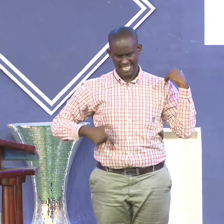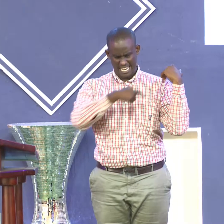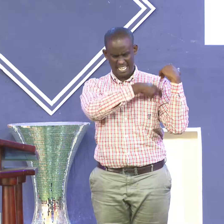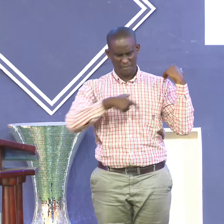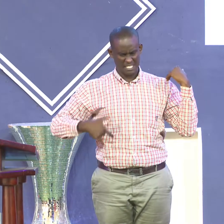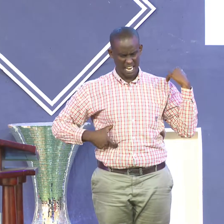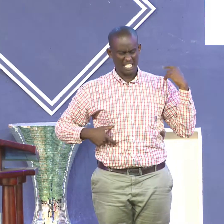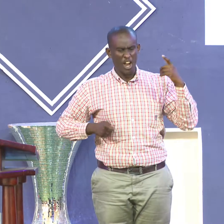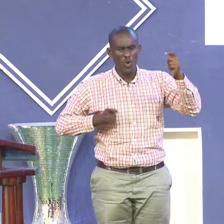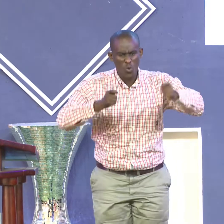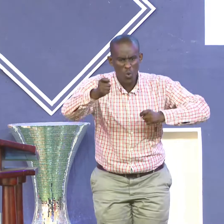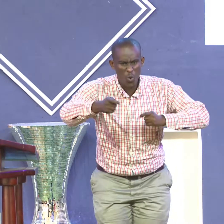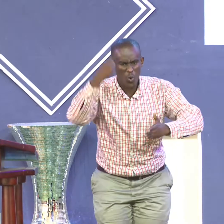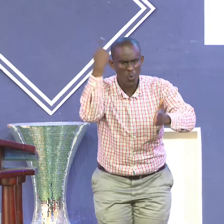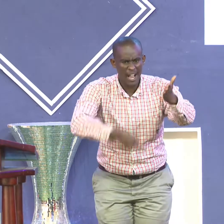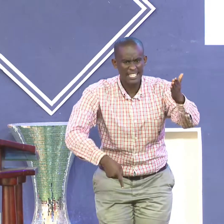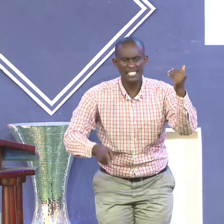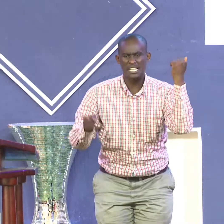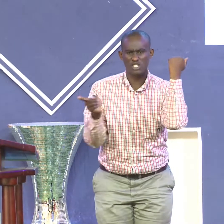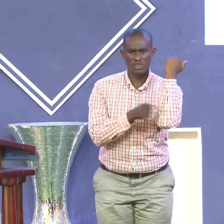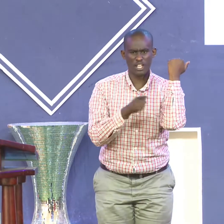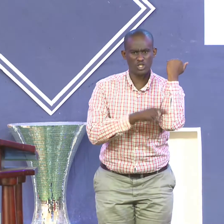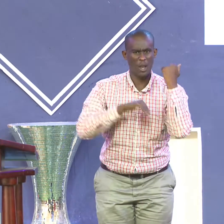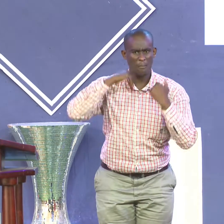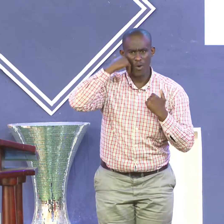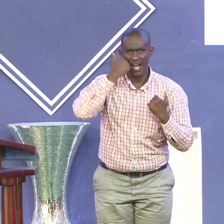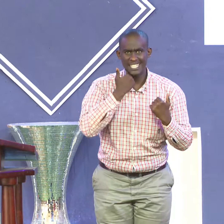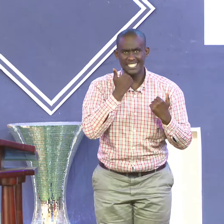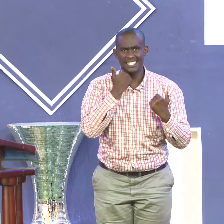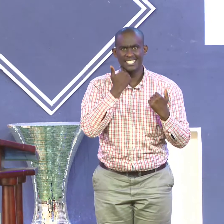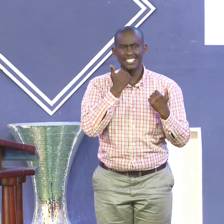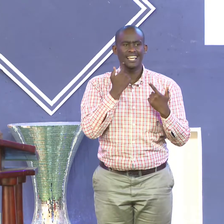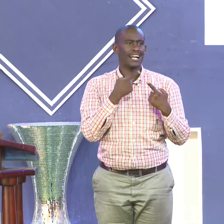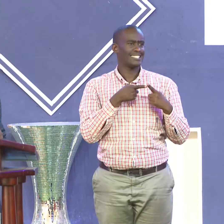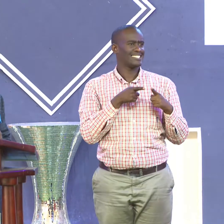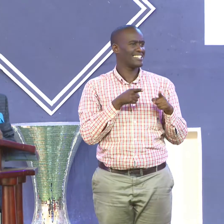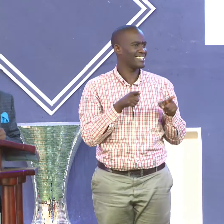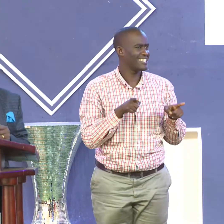Jebusites, for them they walked in the spirit of sexual immorality.